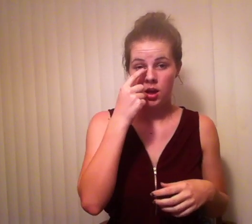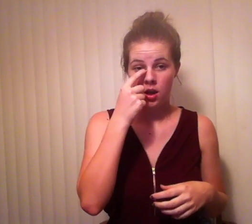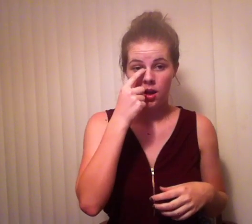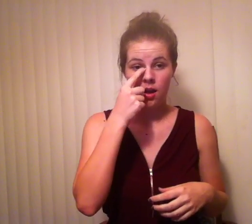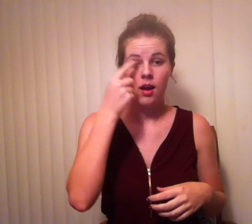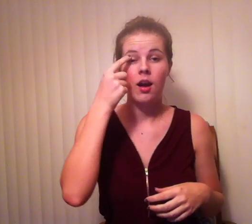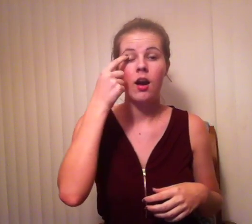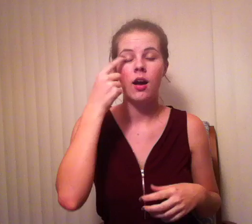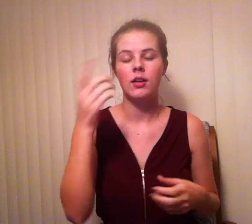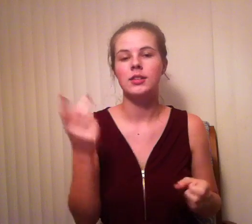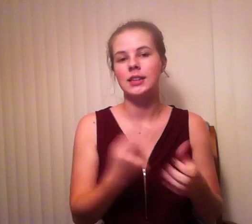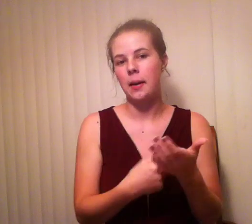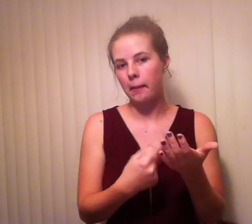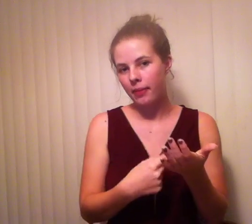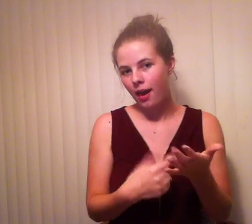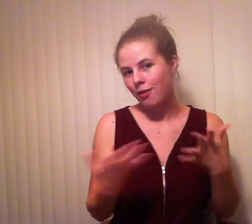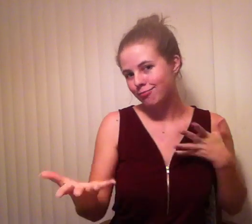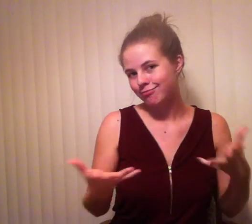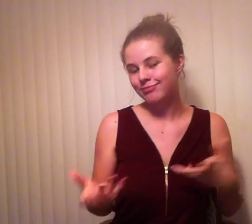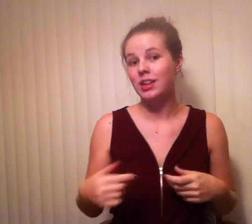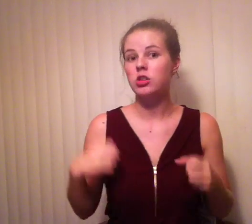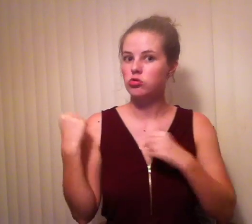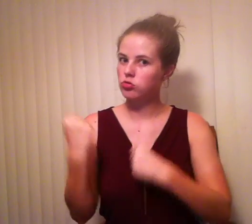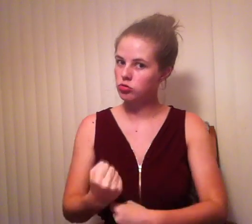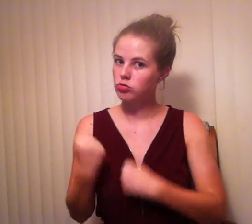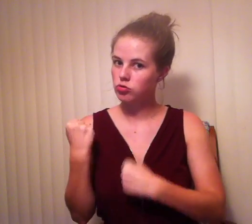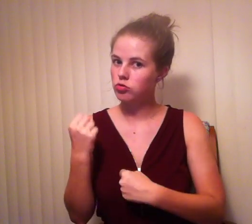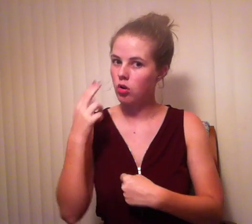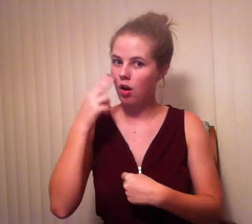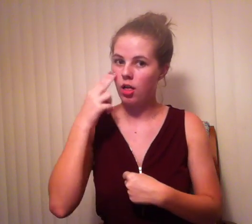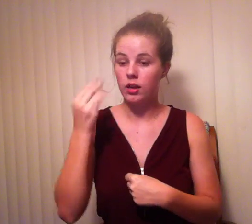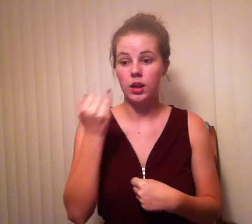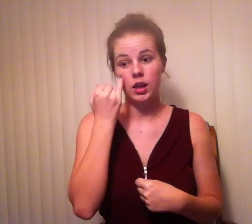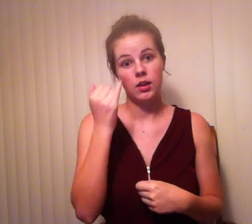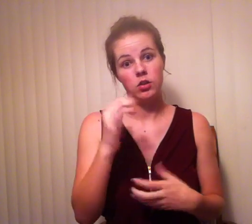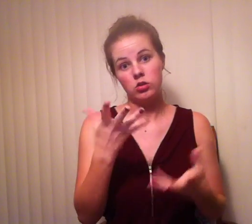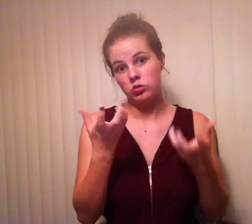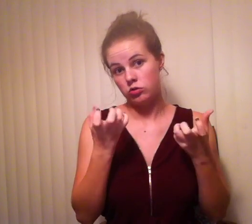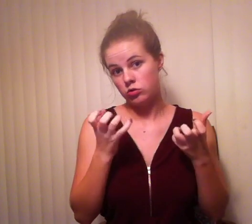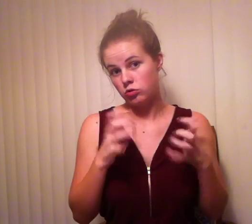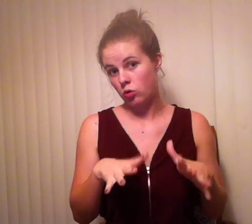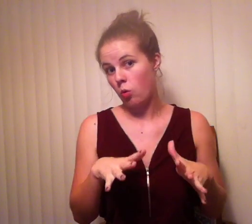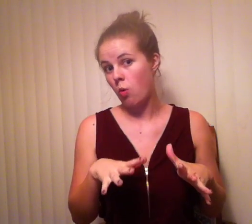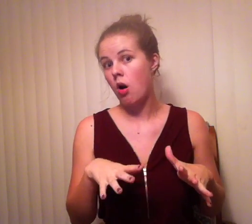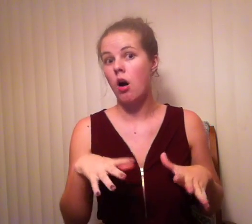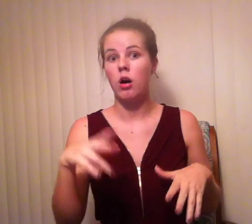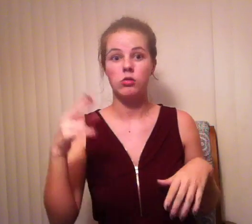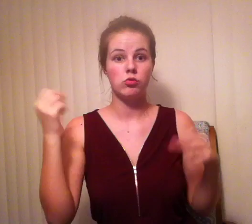nice. It is a very, very strong highlight though, so if you don't like this look, you would not go for this one in particular, but I